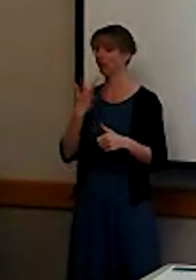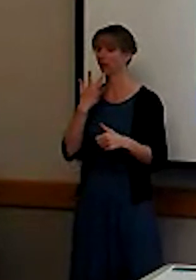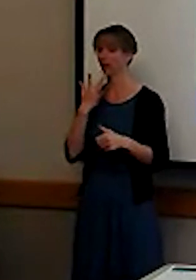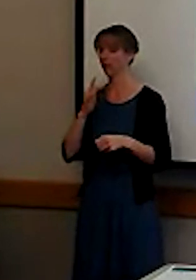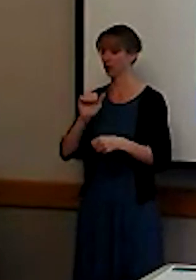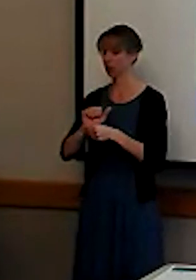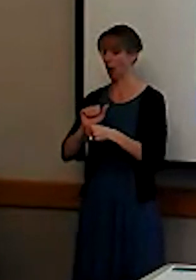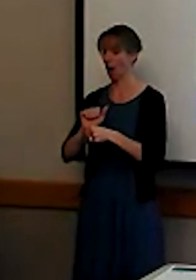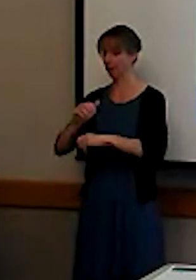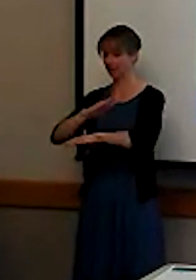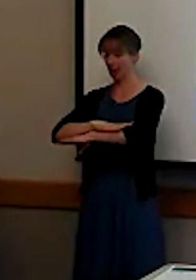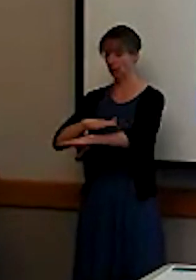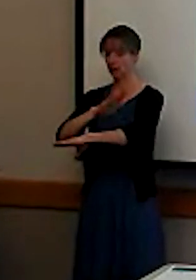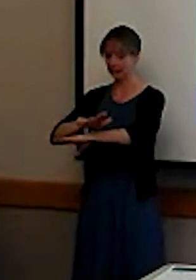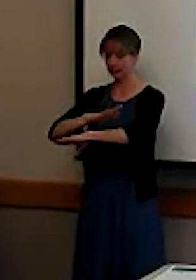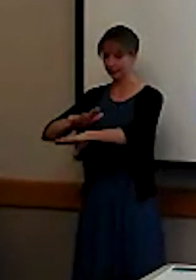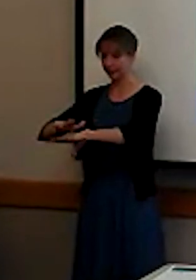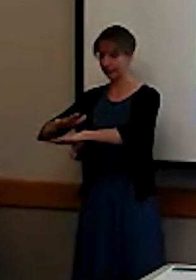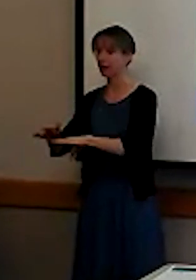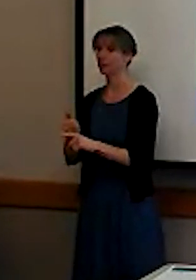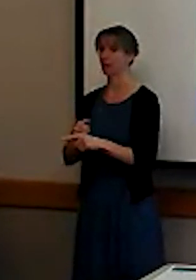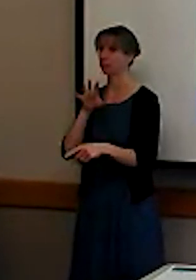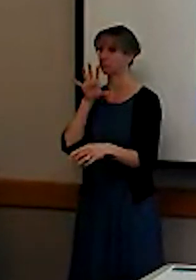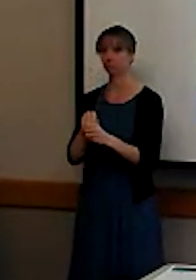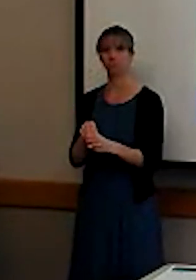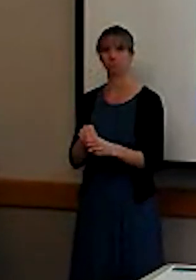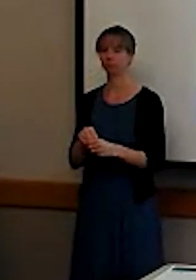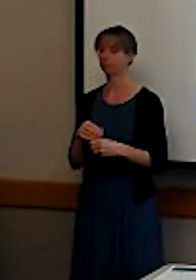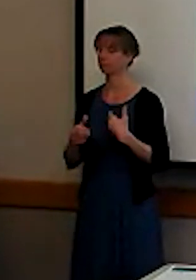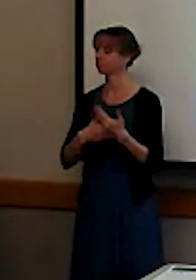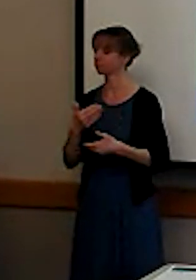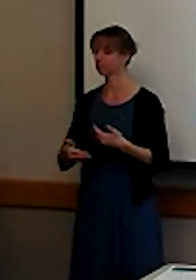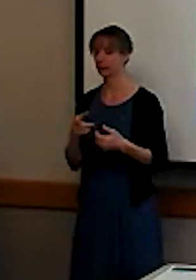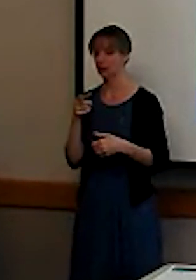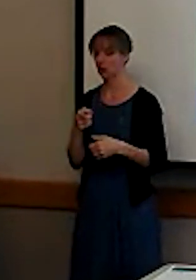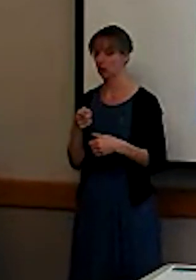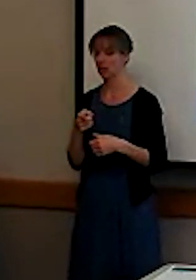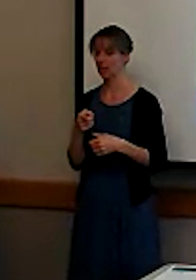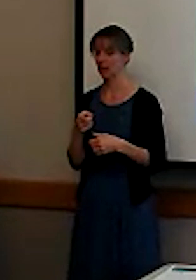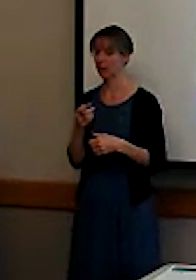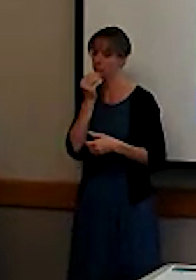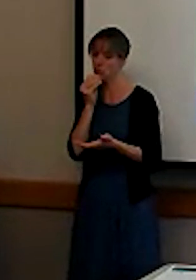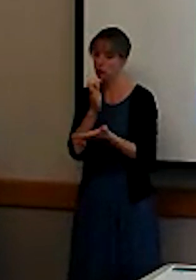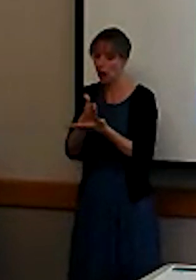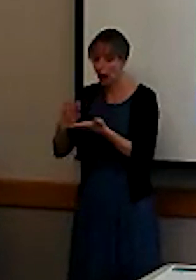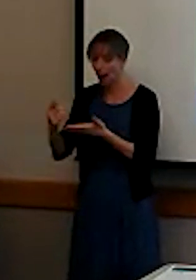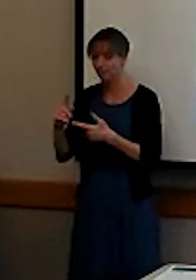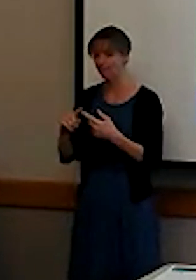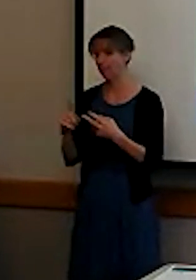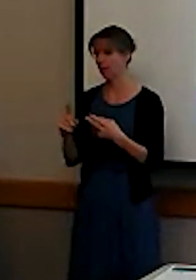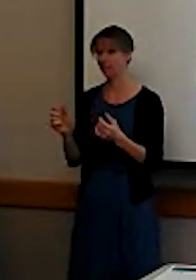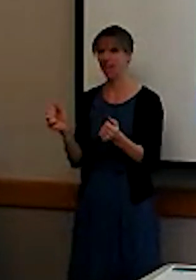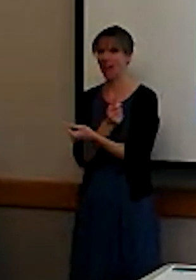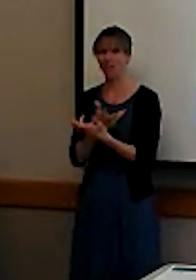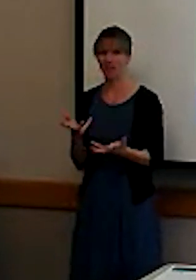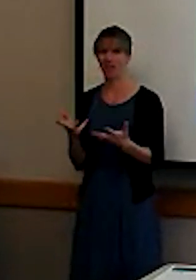now is to wipe the counters. And she participates and she chops and she does